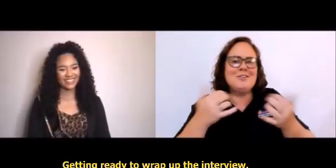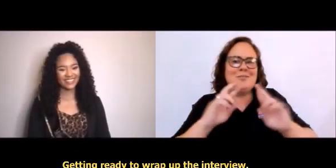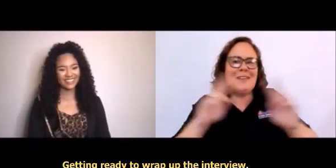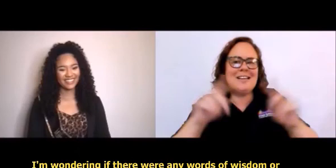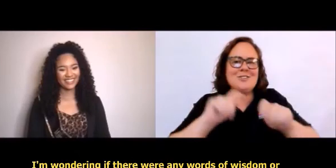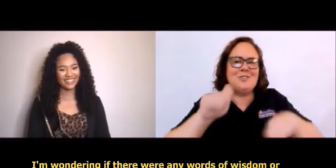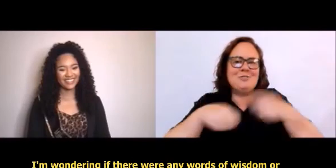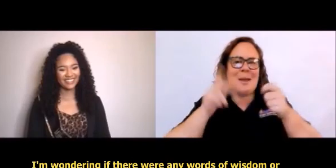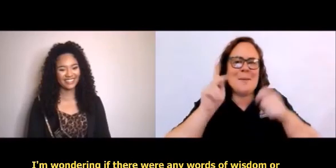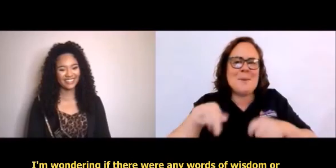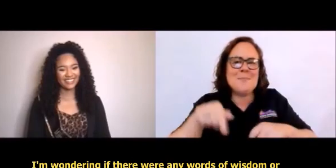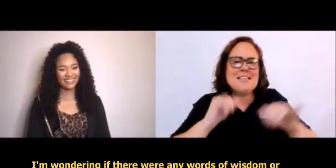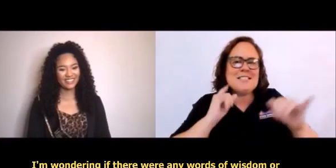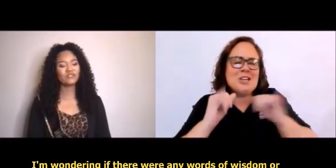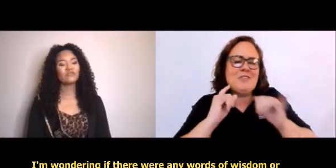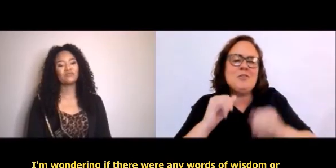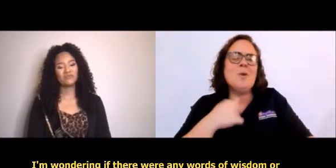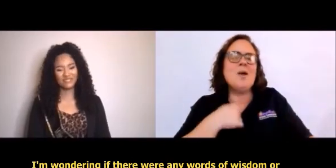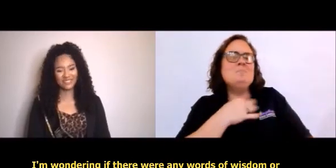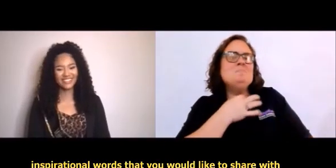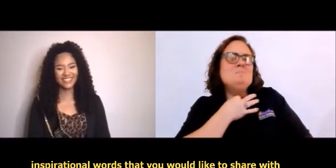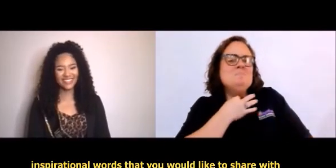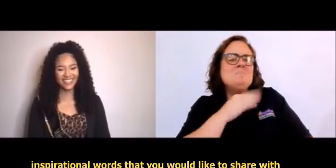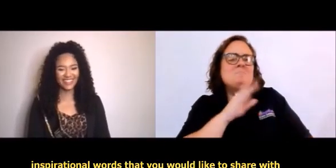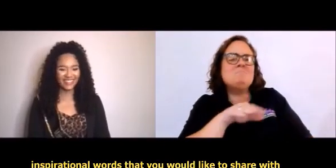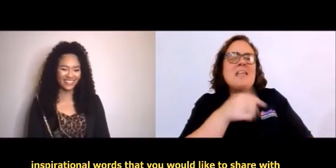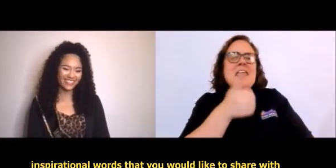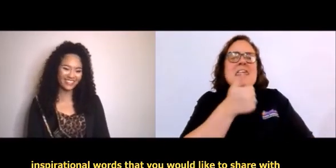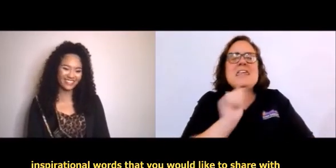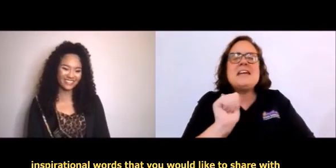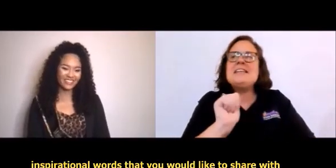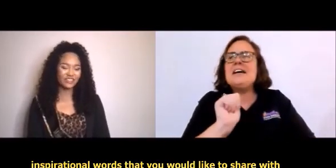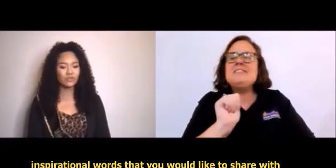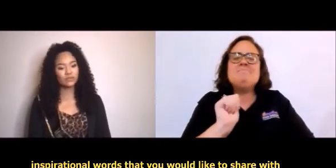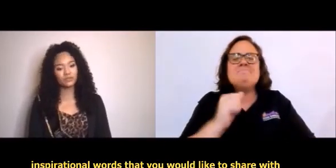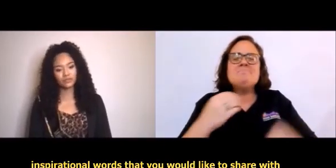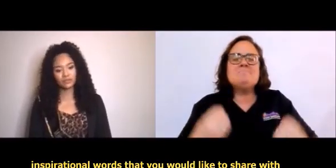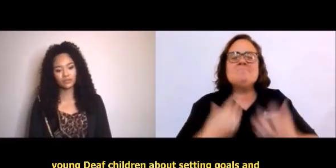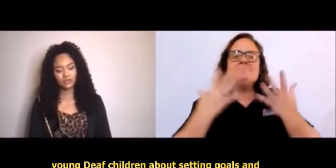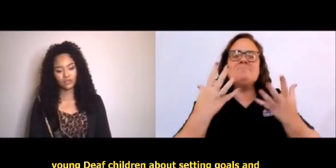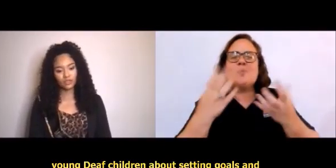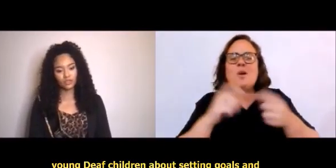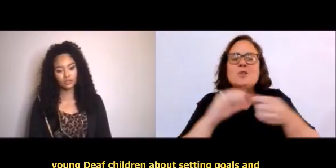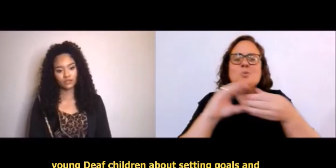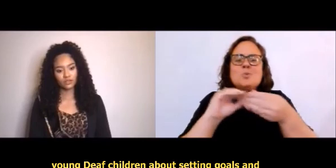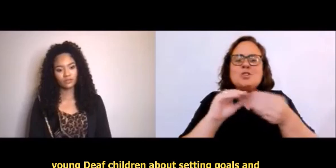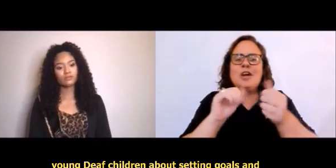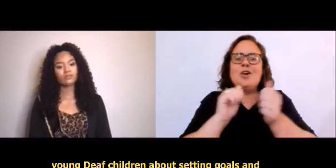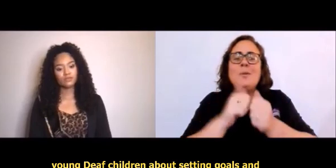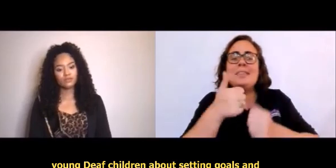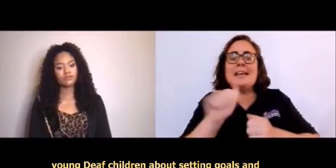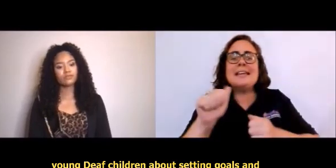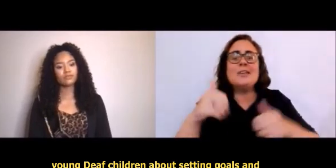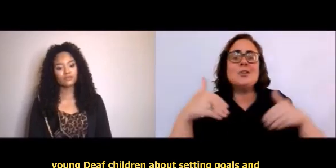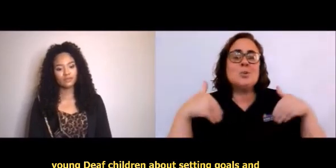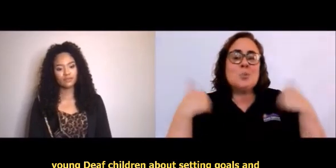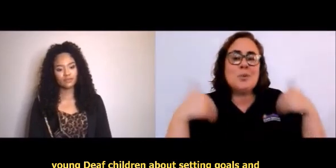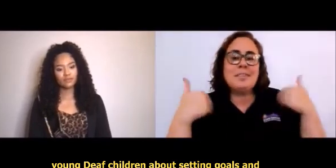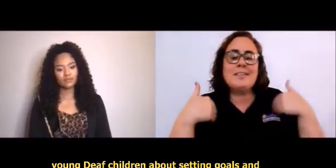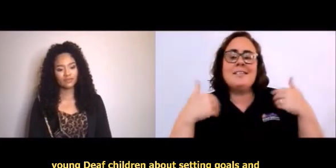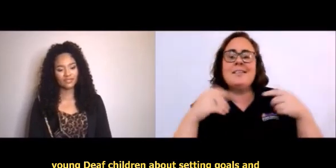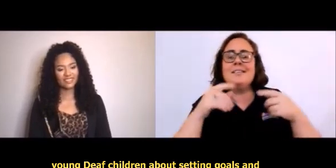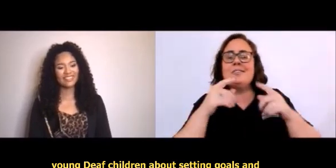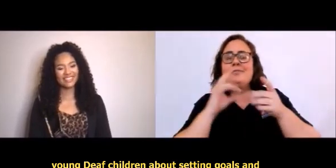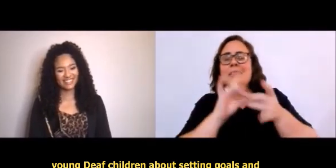the interview, I'm wondering if there are any words of wisdom or inspirational words that you would like to share with young deaf children